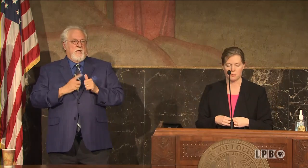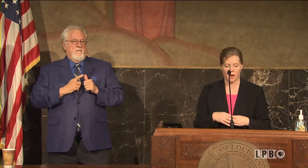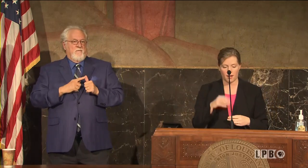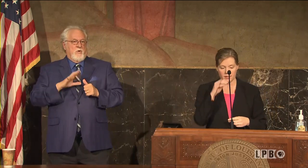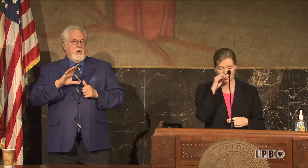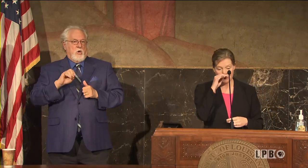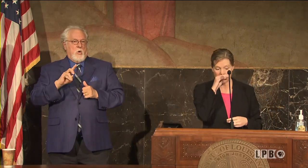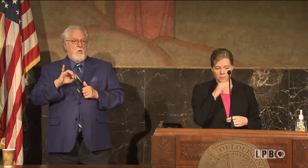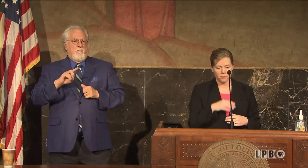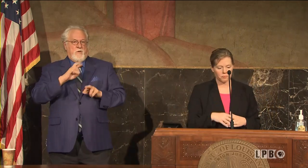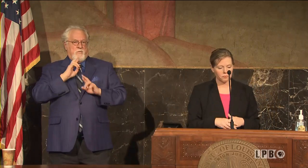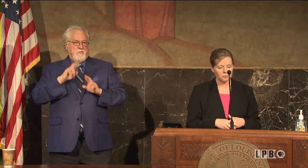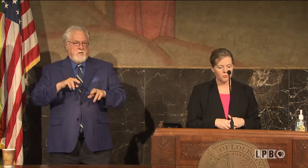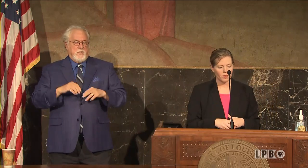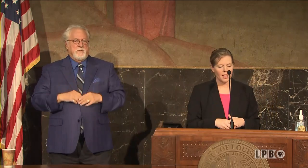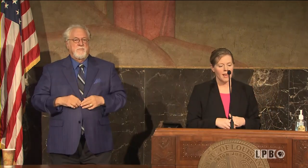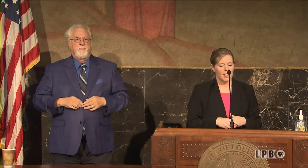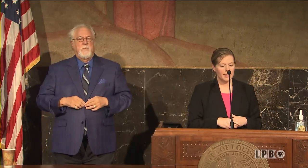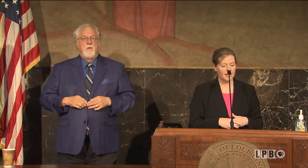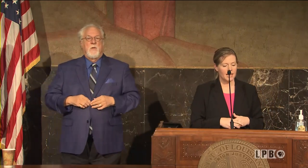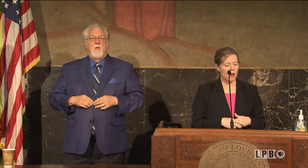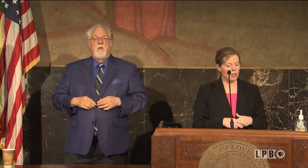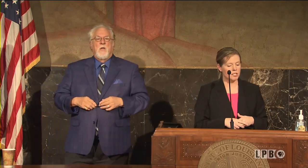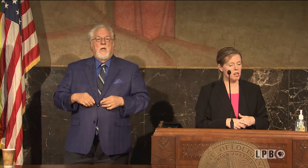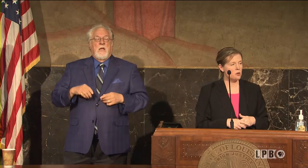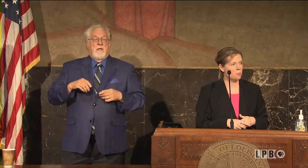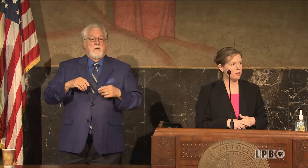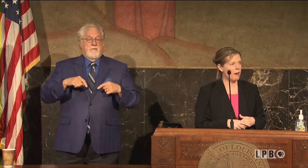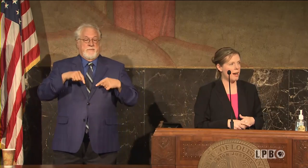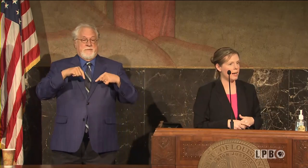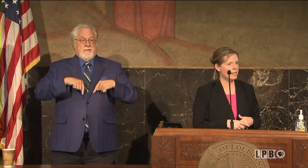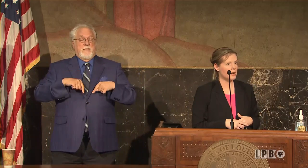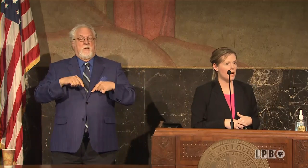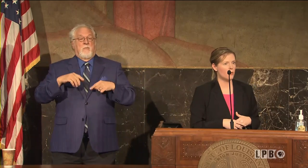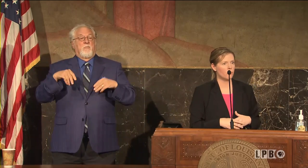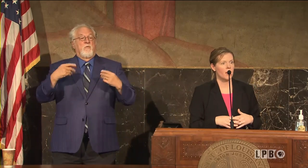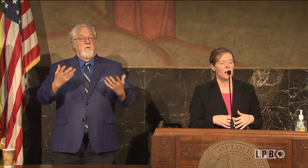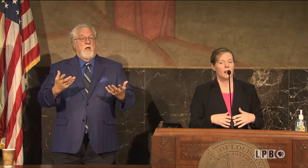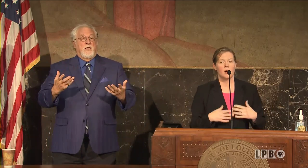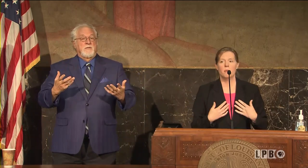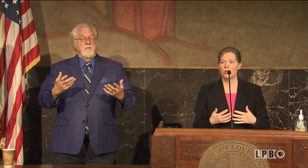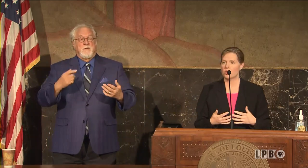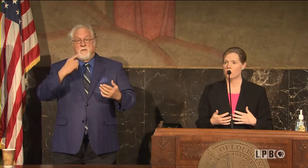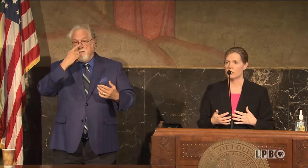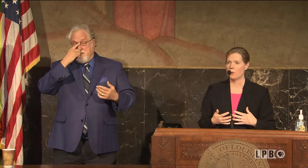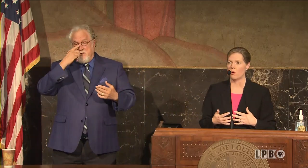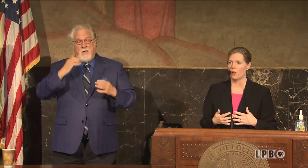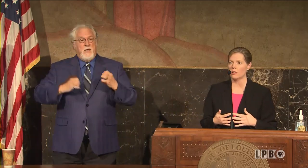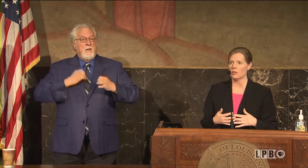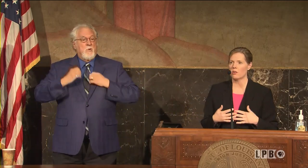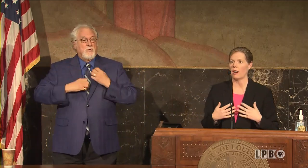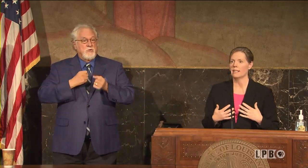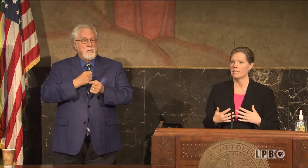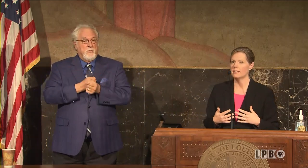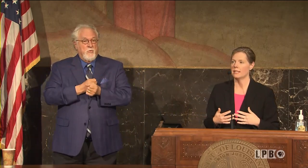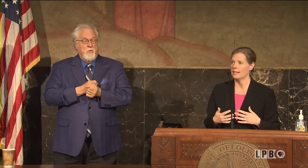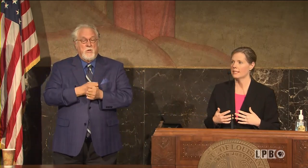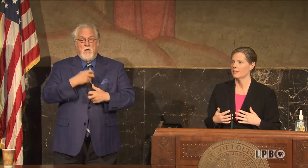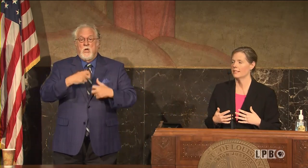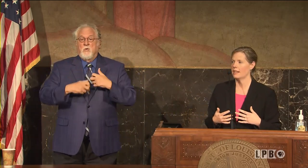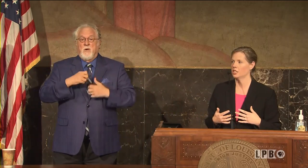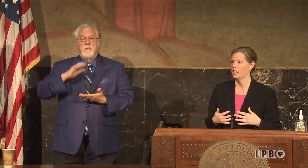COVID response. That line also provides emotional support,